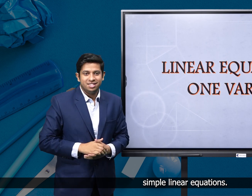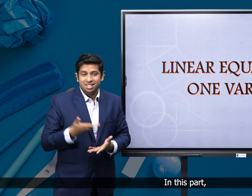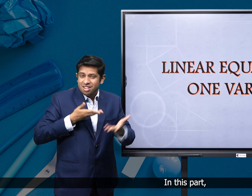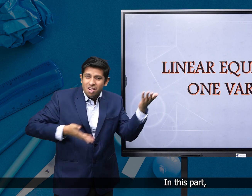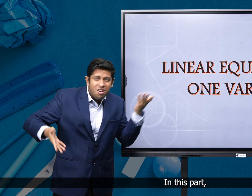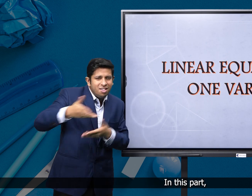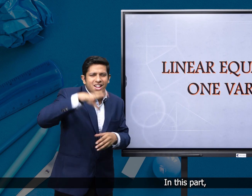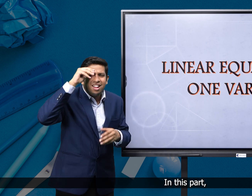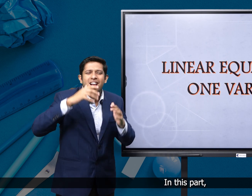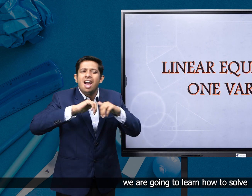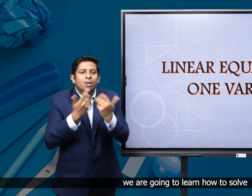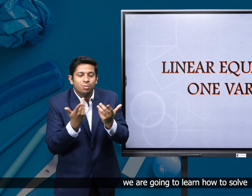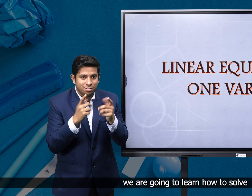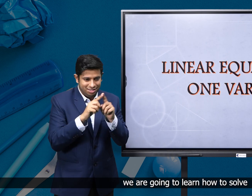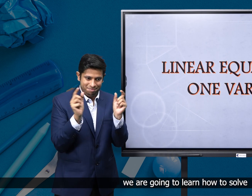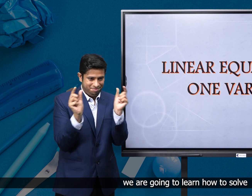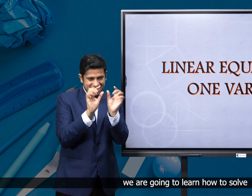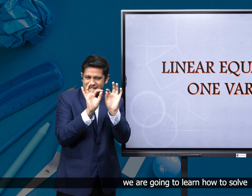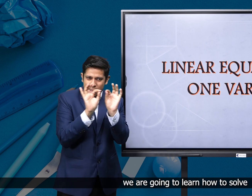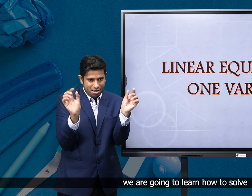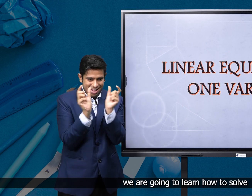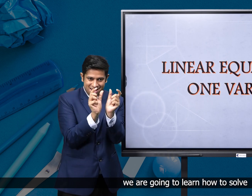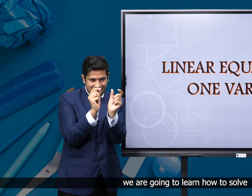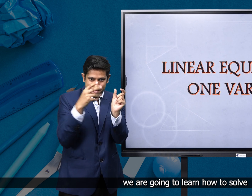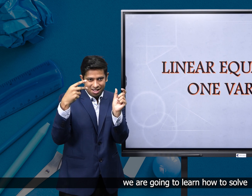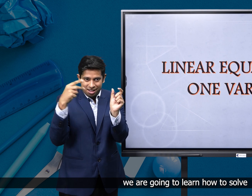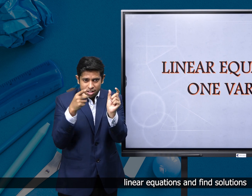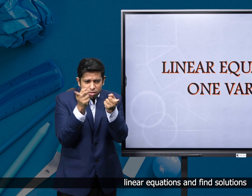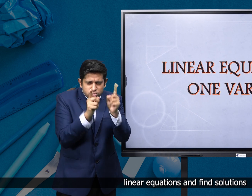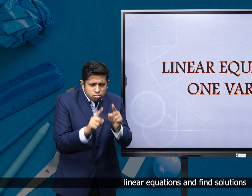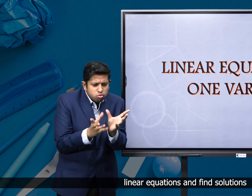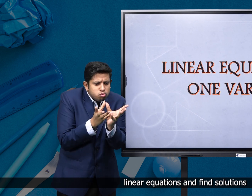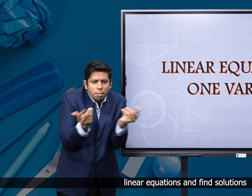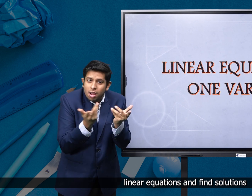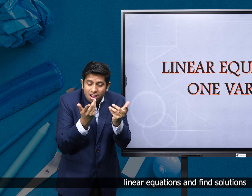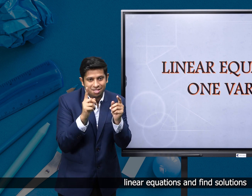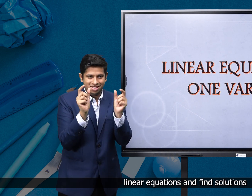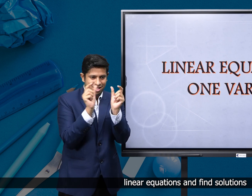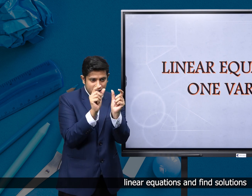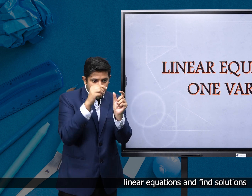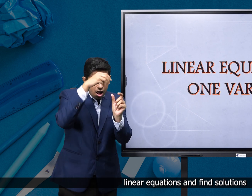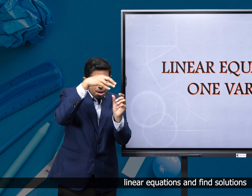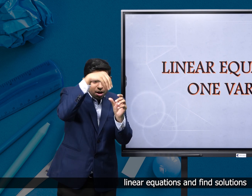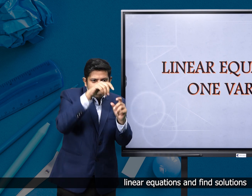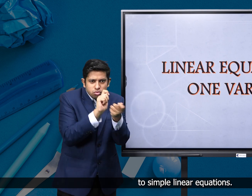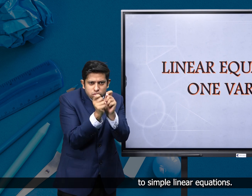In this part, we are going to learn how to solve linear equations and find solutions to simple